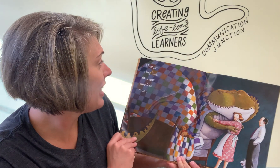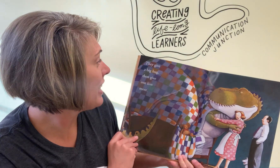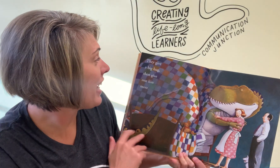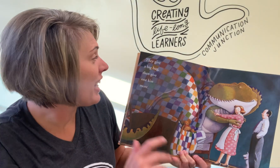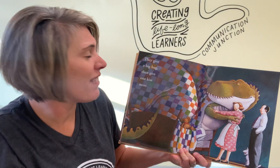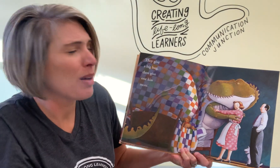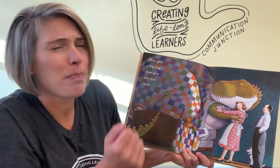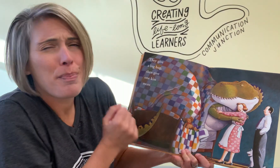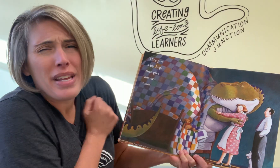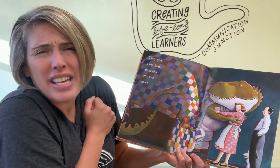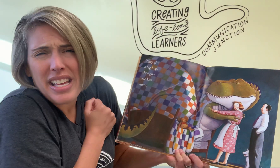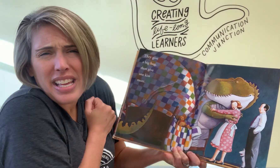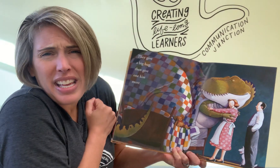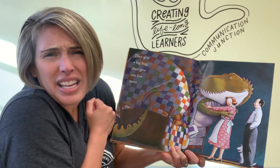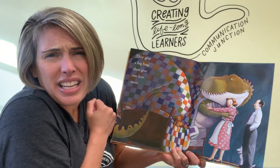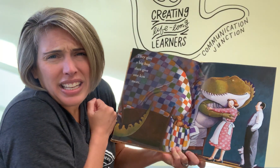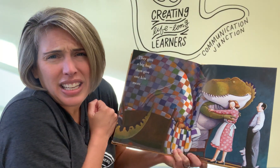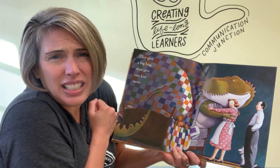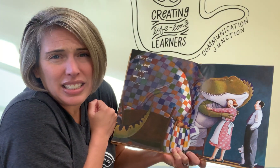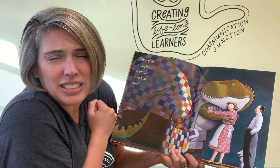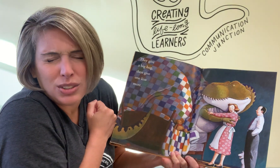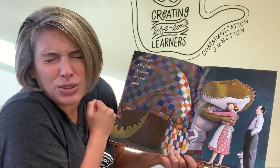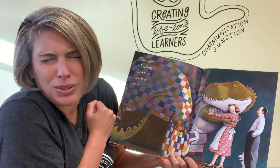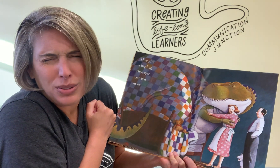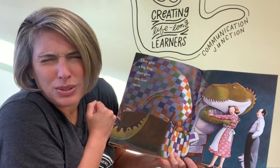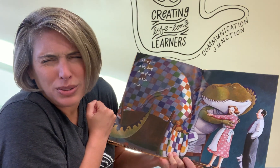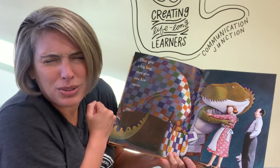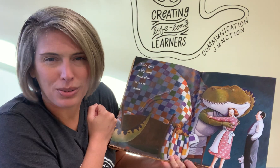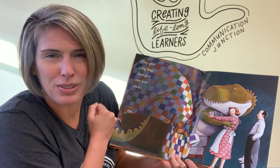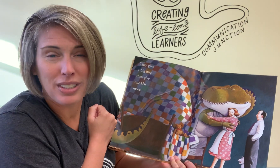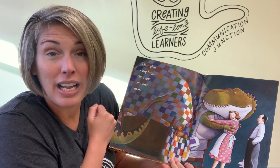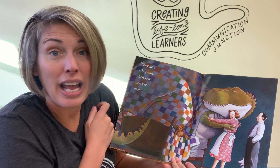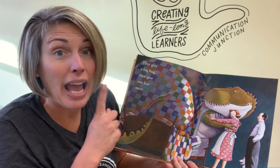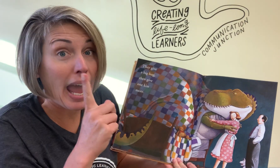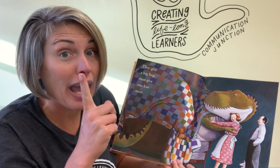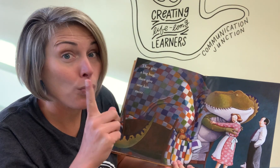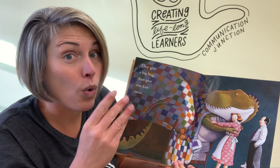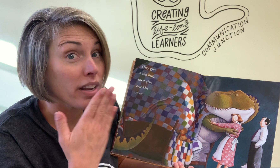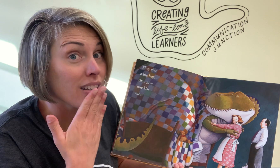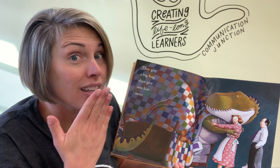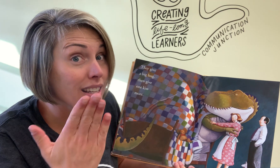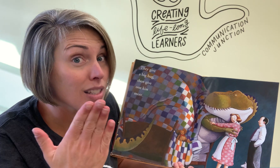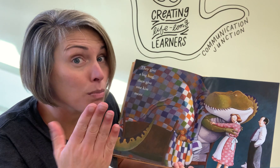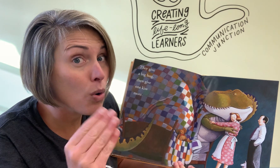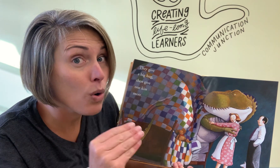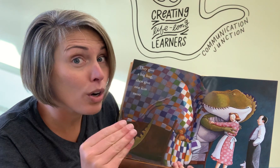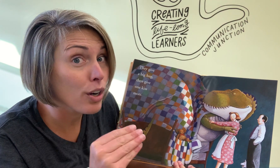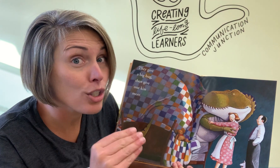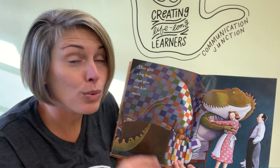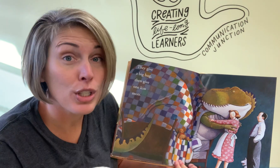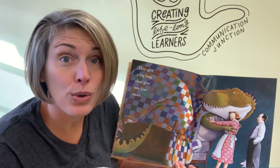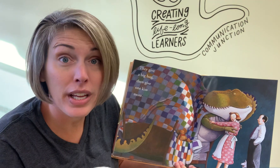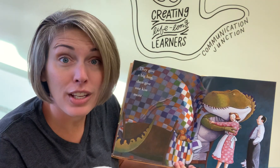They give a big hug. Ooh! And one kiss more. Should we do it?